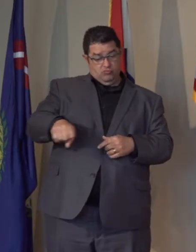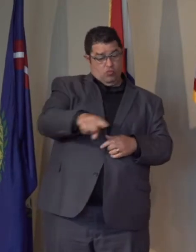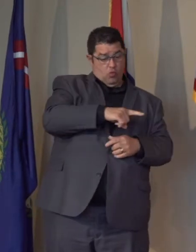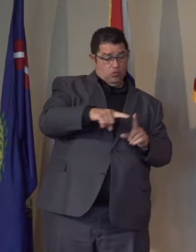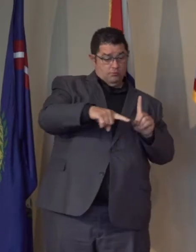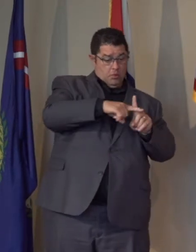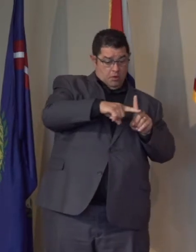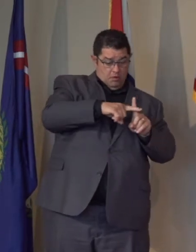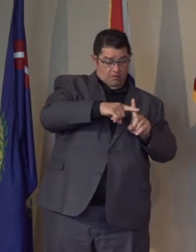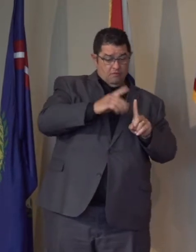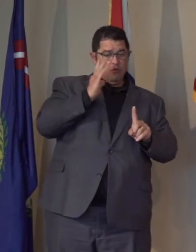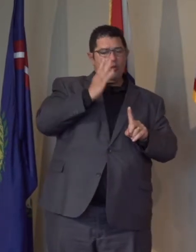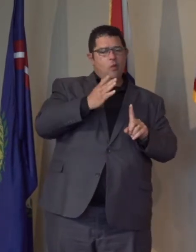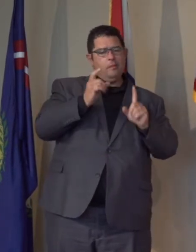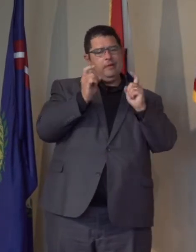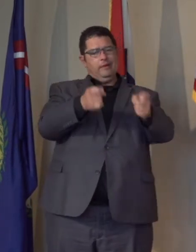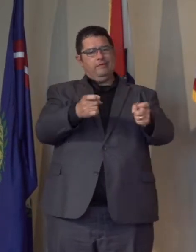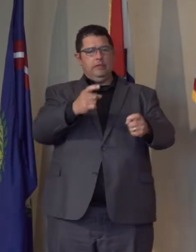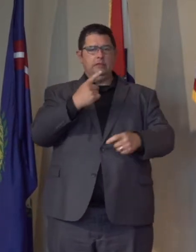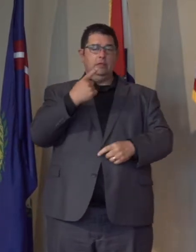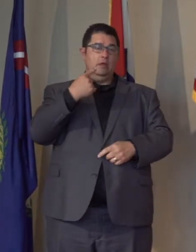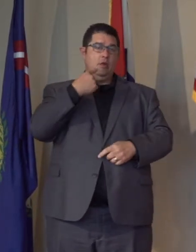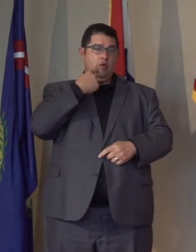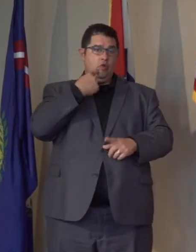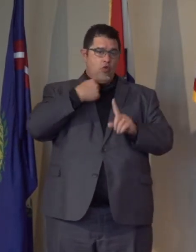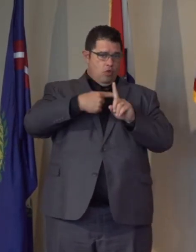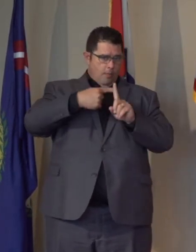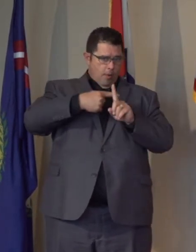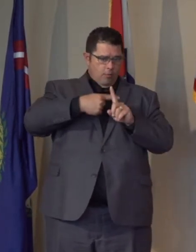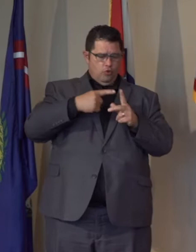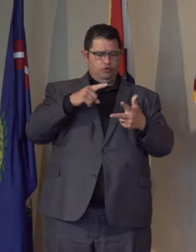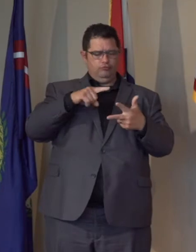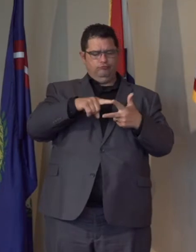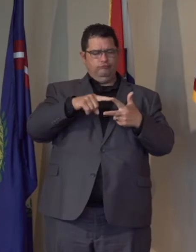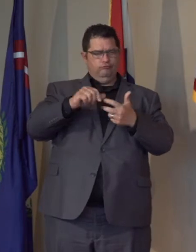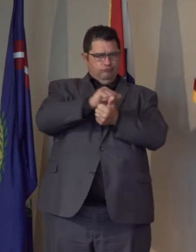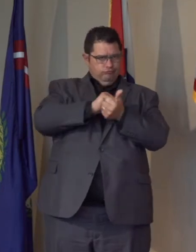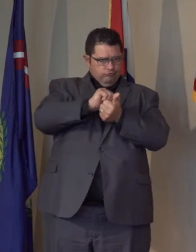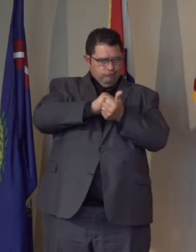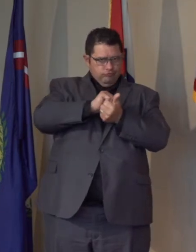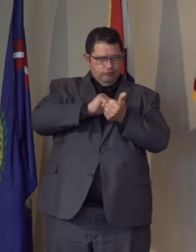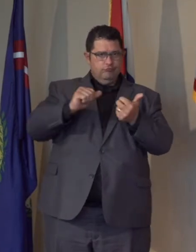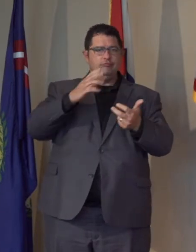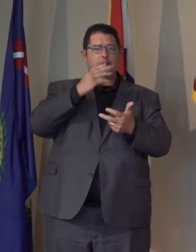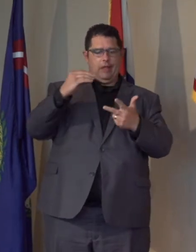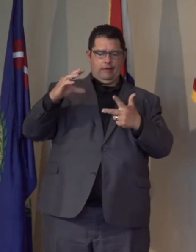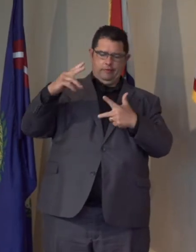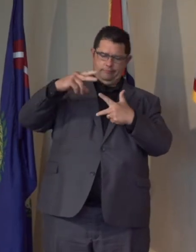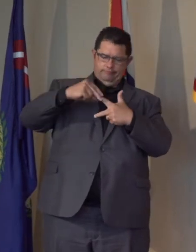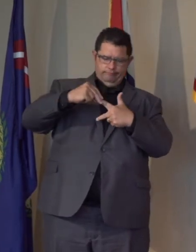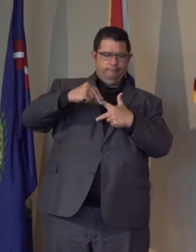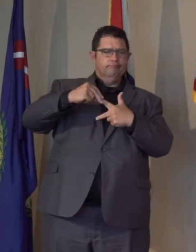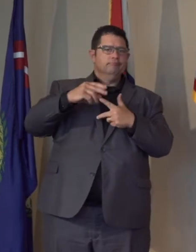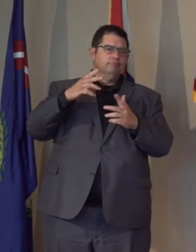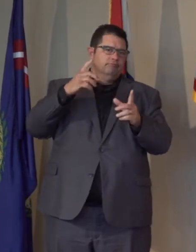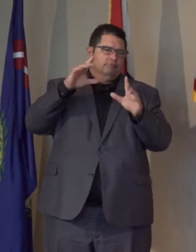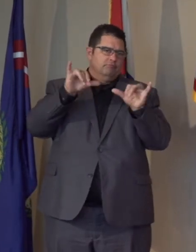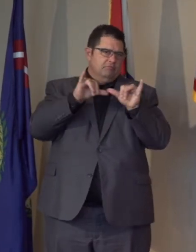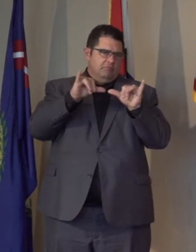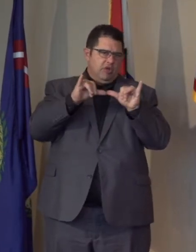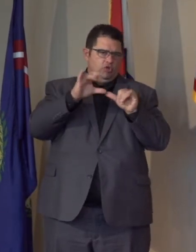given the thermometer, hand sanitizer, masks, and even a pulse oximeter to measure